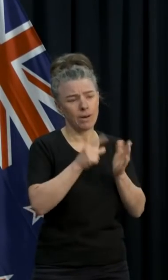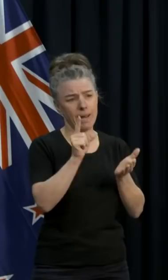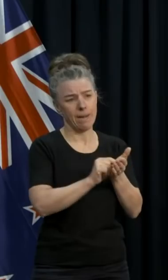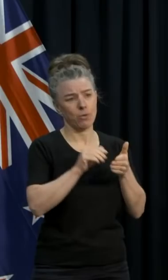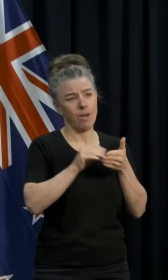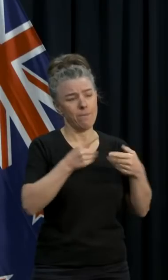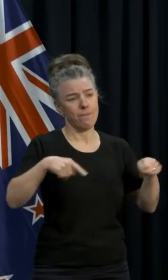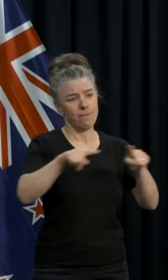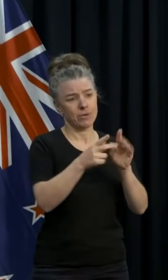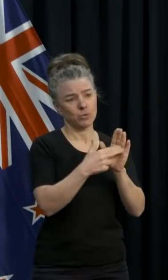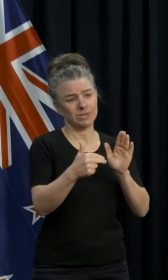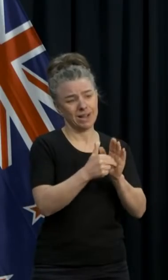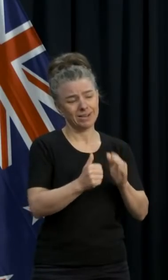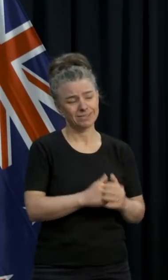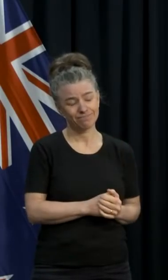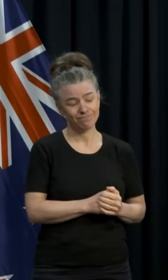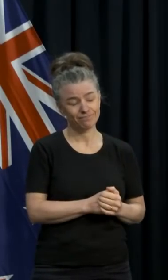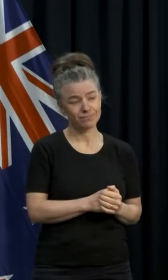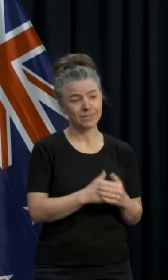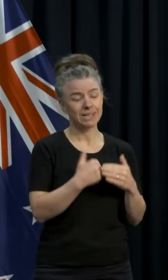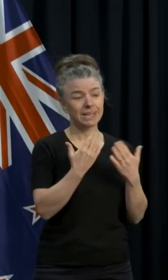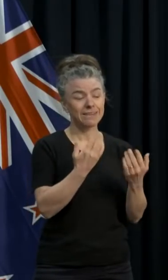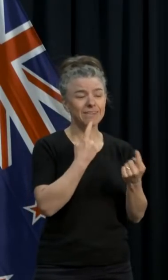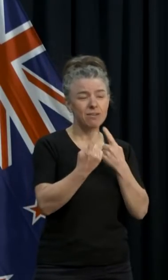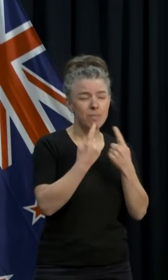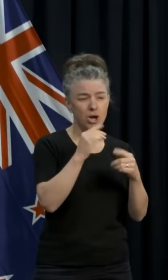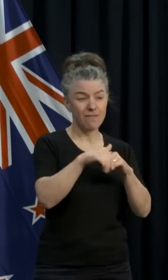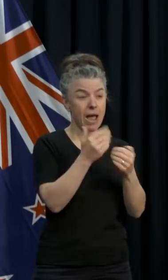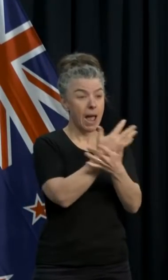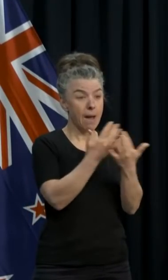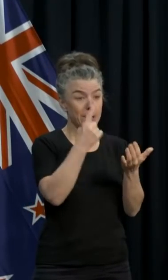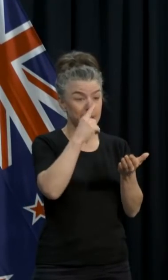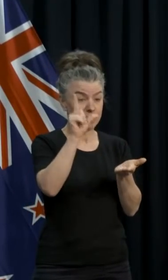tracing. So to update the numbers, the contact tracer has